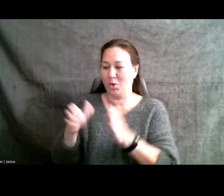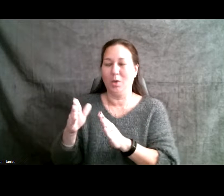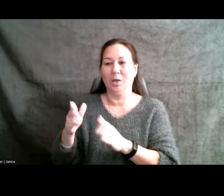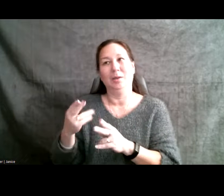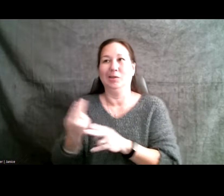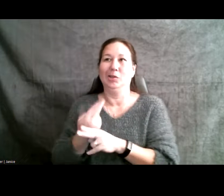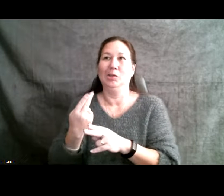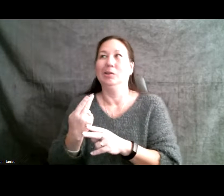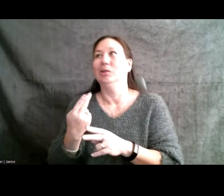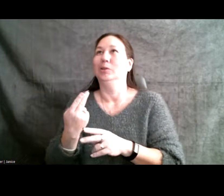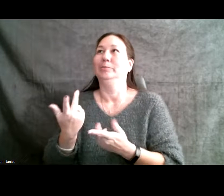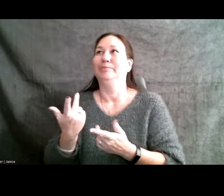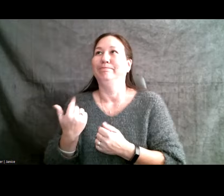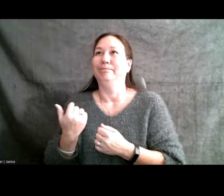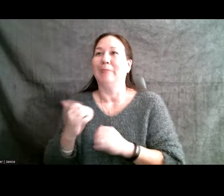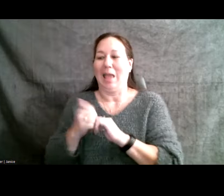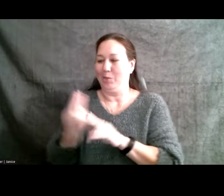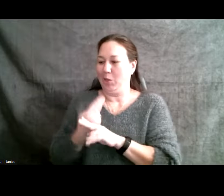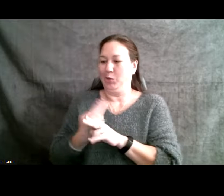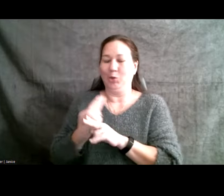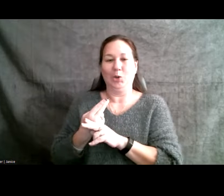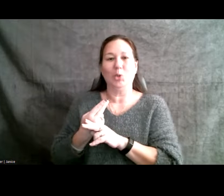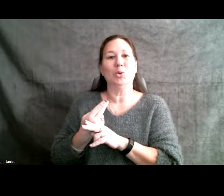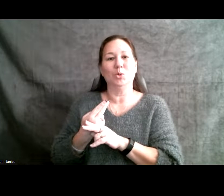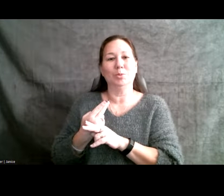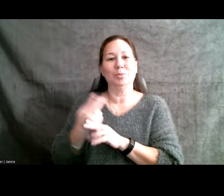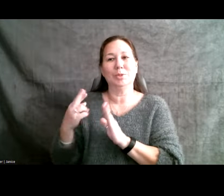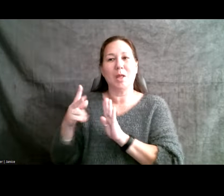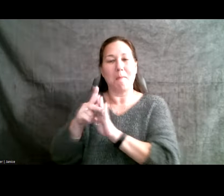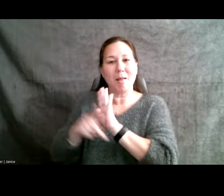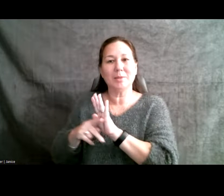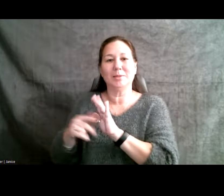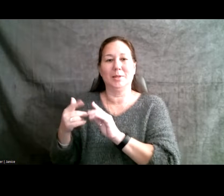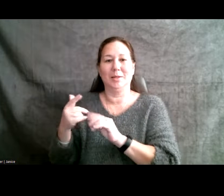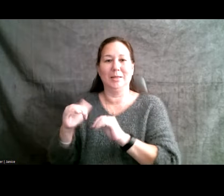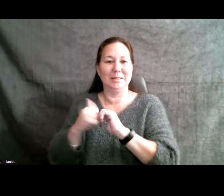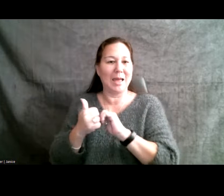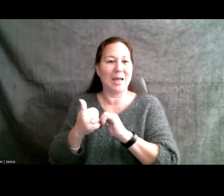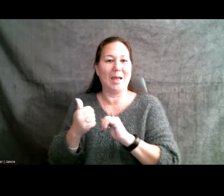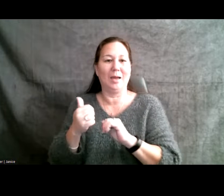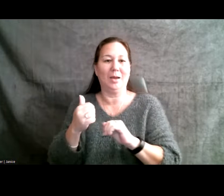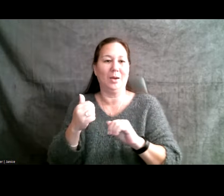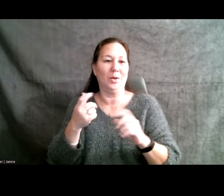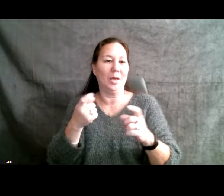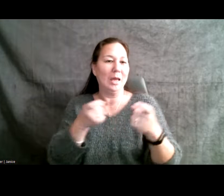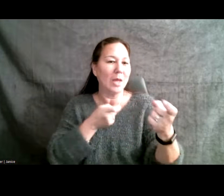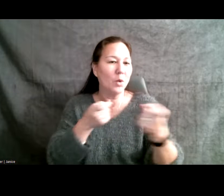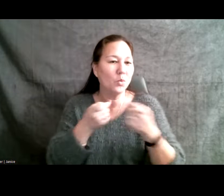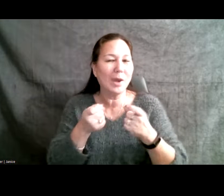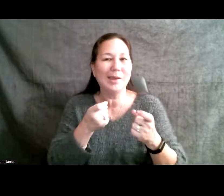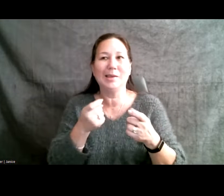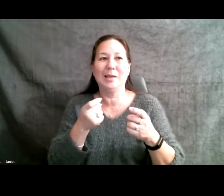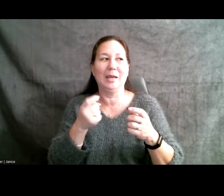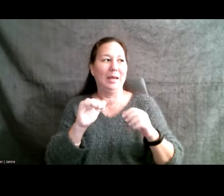regulating development or projects that have air pollution impacts. And that's kind of been, so far, the only thing that's